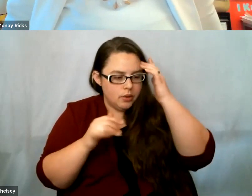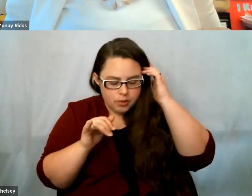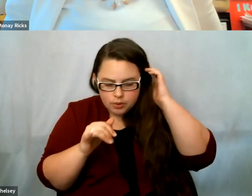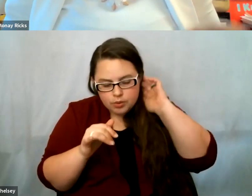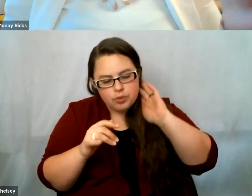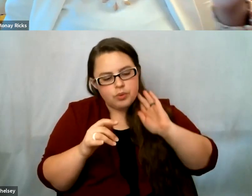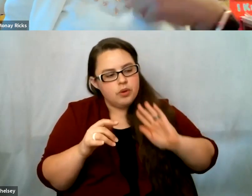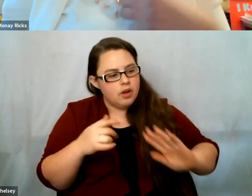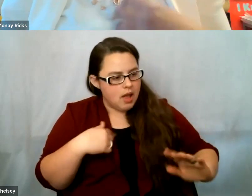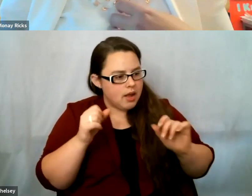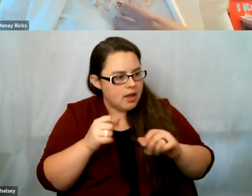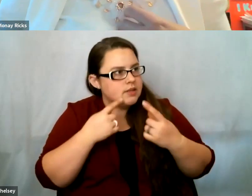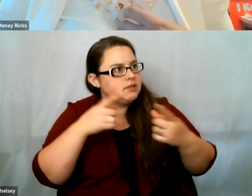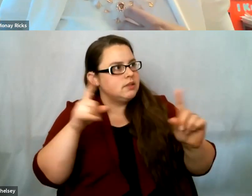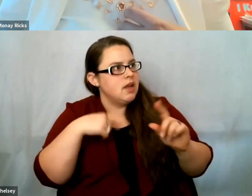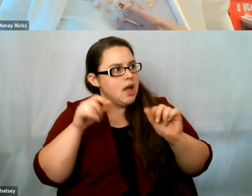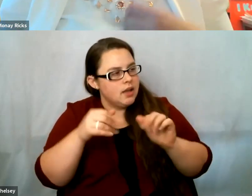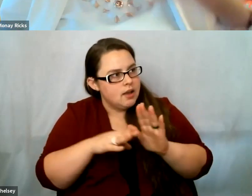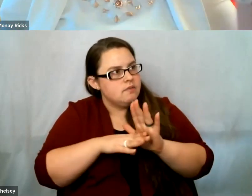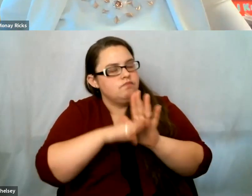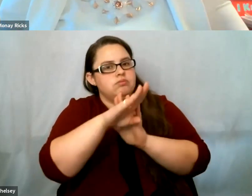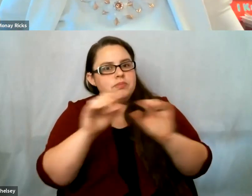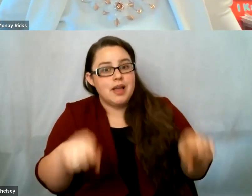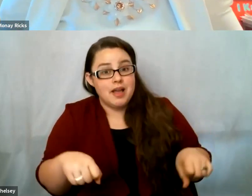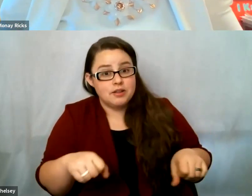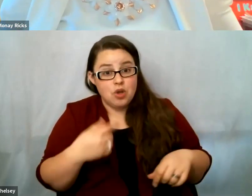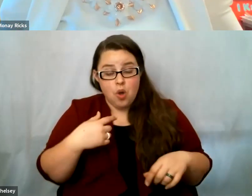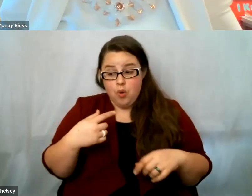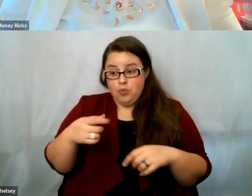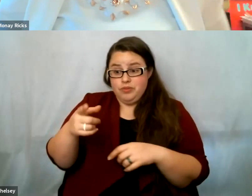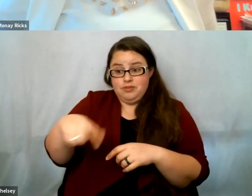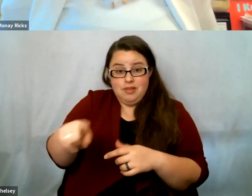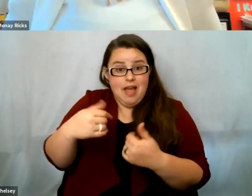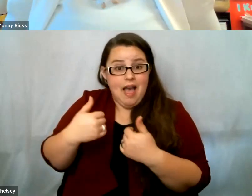self. So we have it in us. We just need to pull it out.